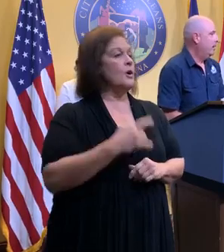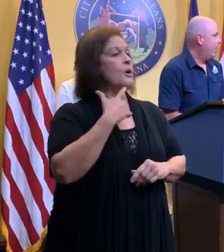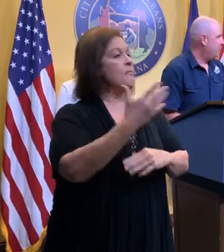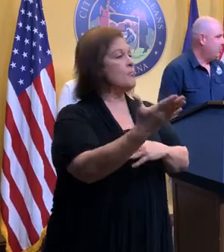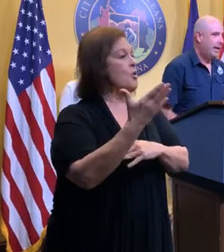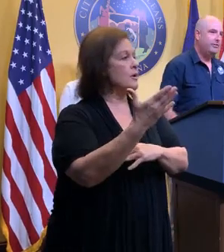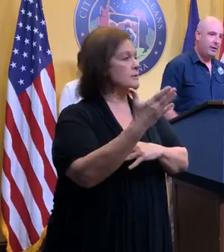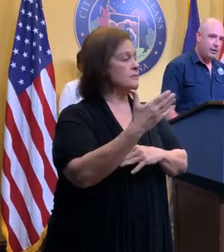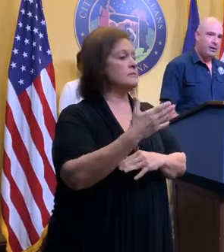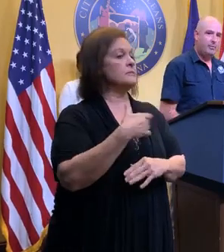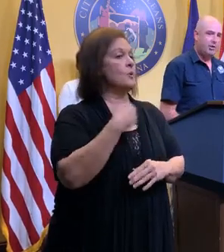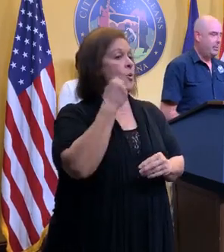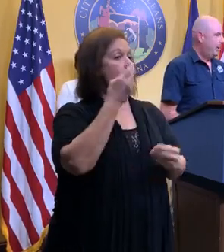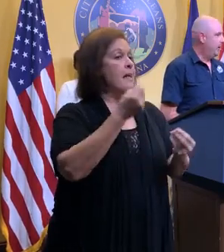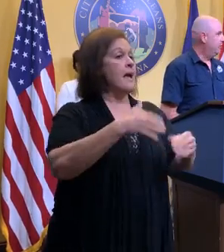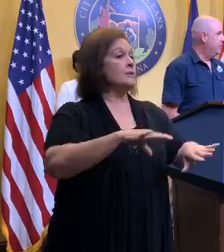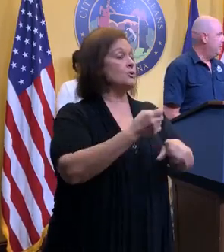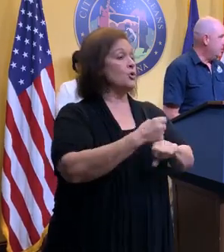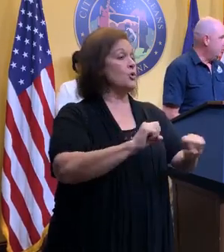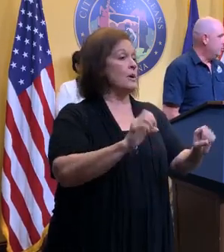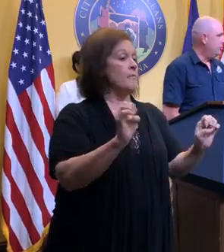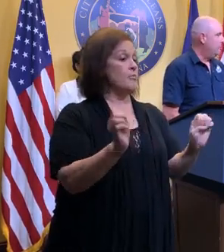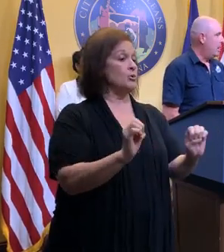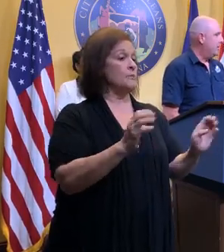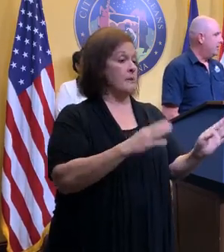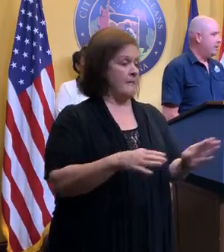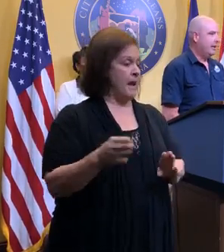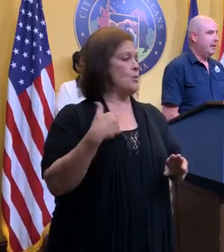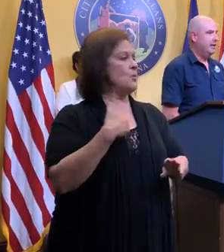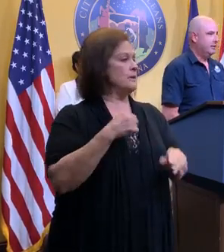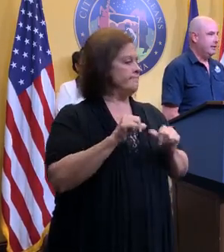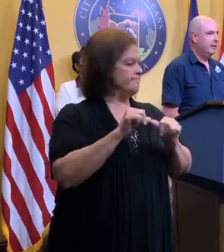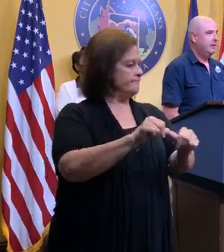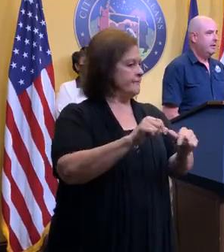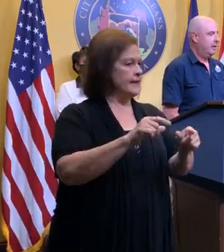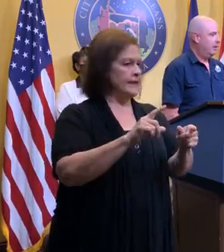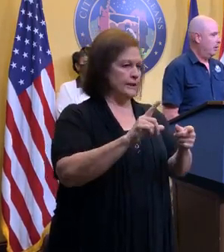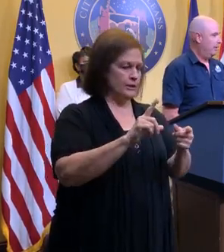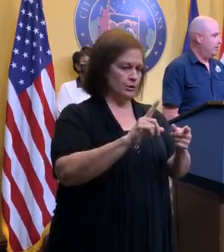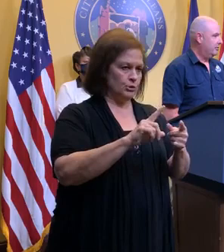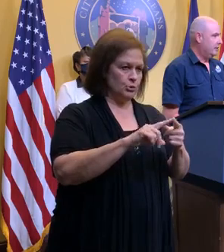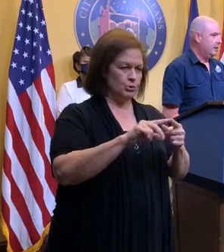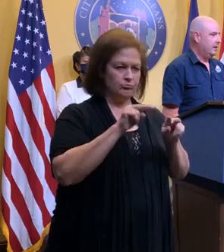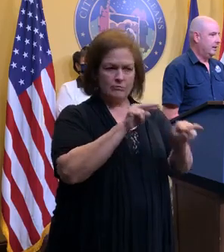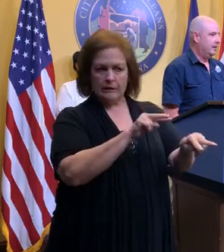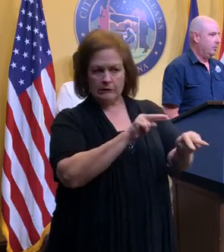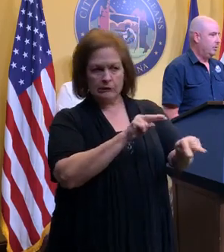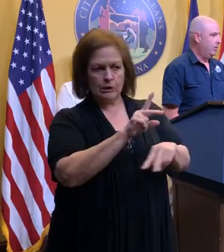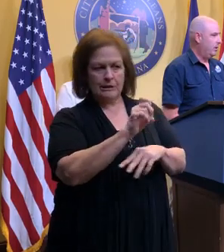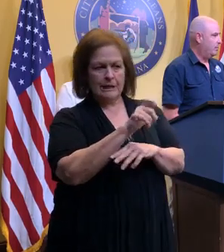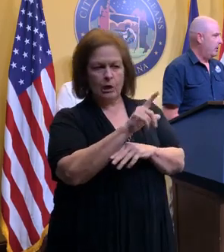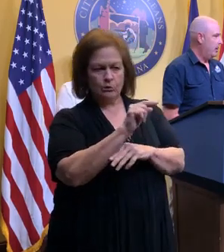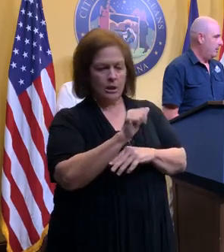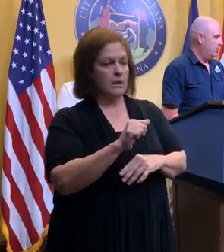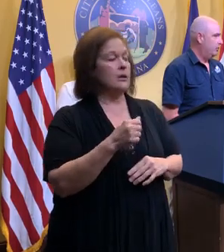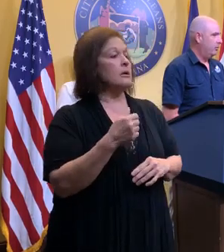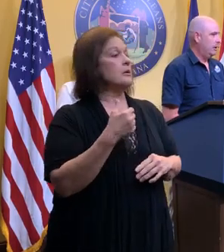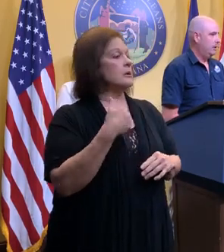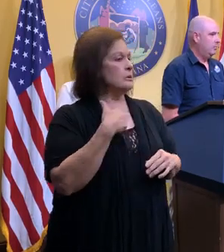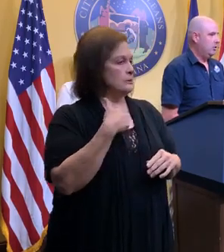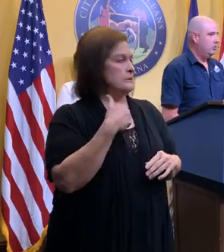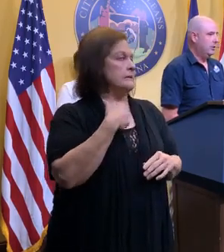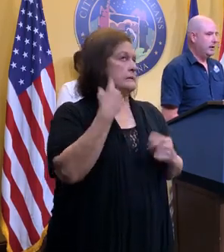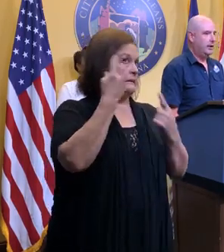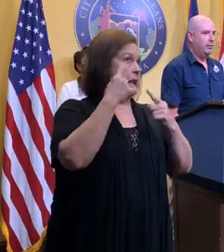Good morning. The Office of Homeland Security and Emergency Preparedness continues to monitor Hurricane Delta. We're obviously, we think about our